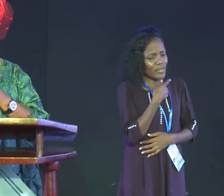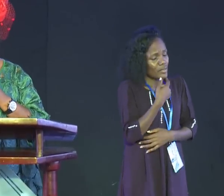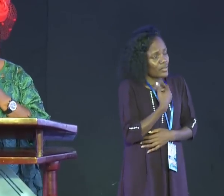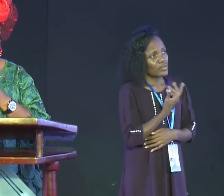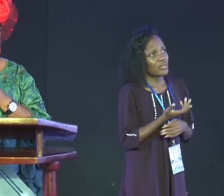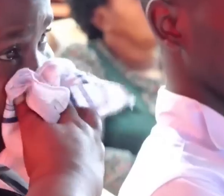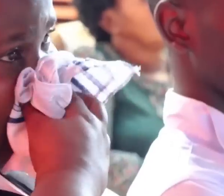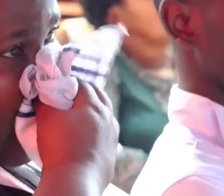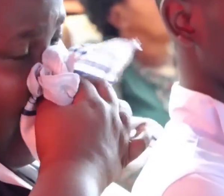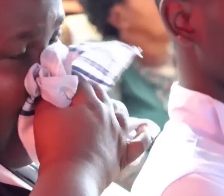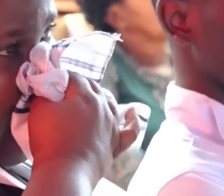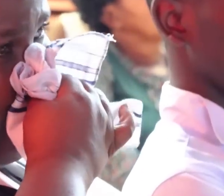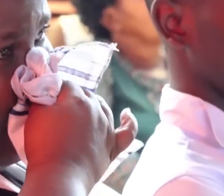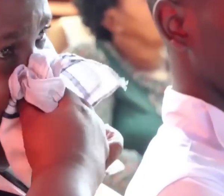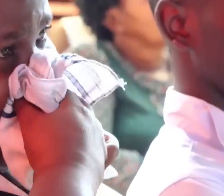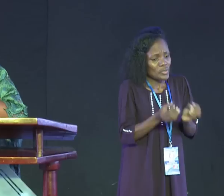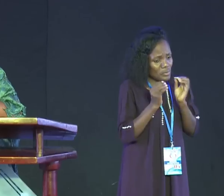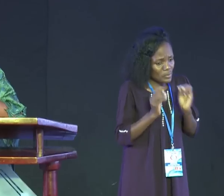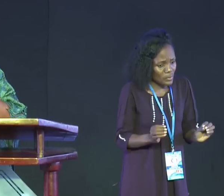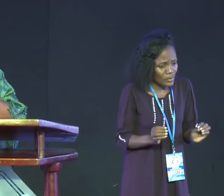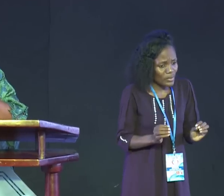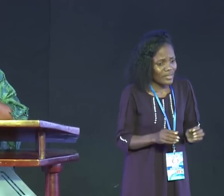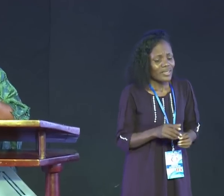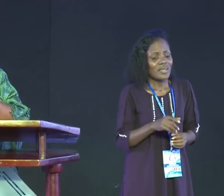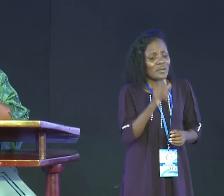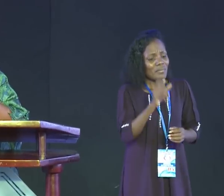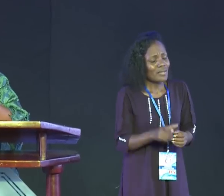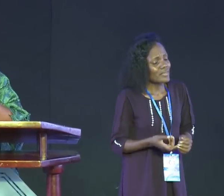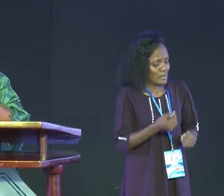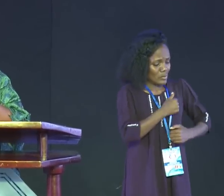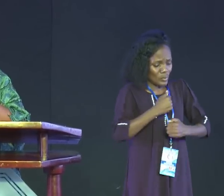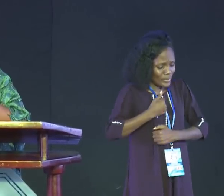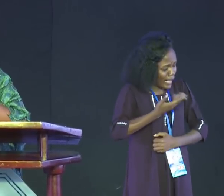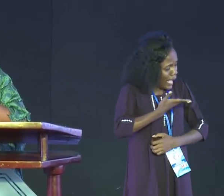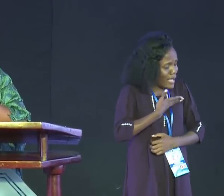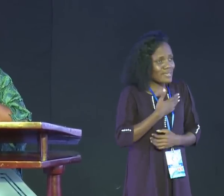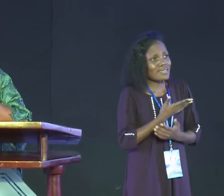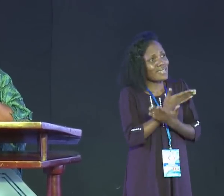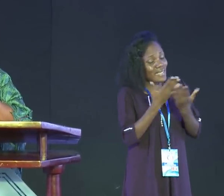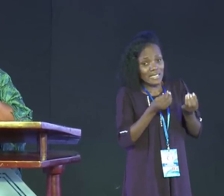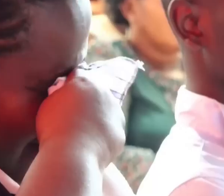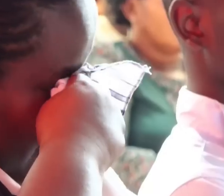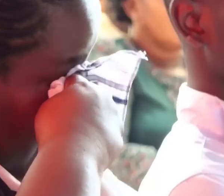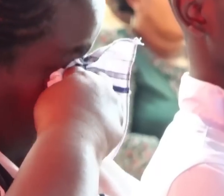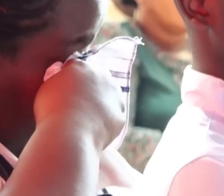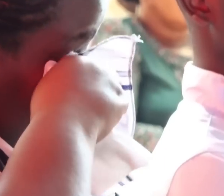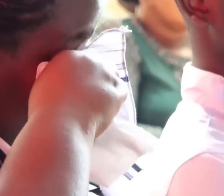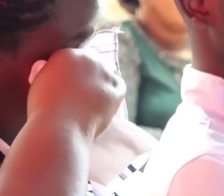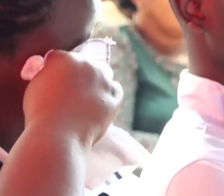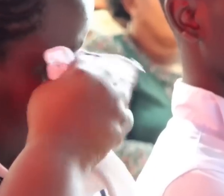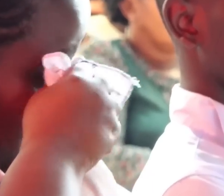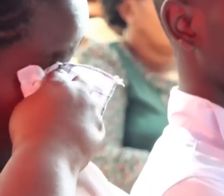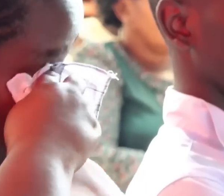saw that he had nothing else to do. He didn't know what next.